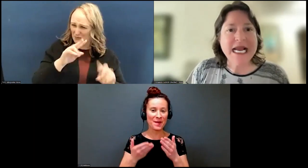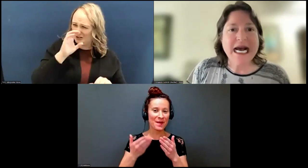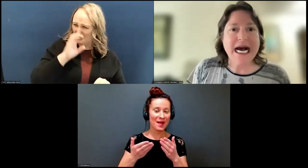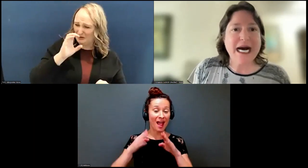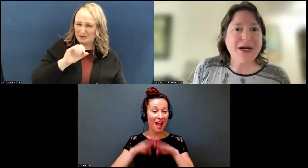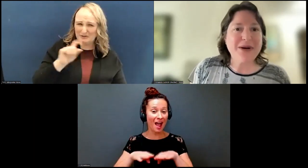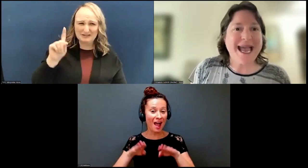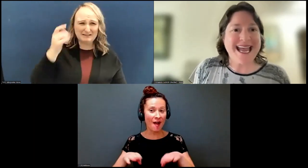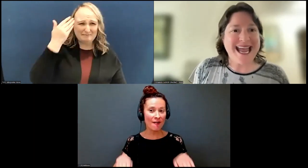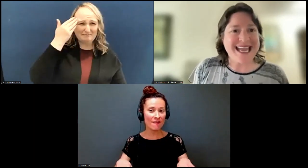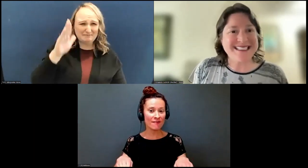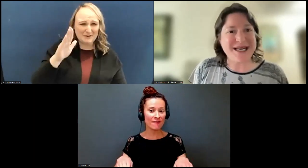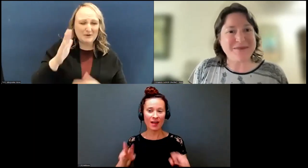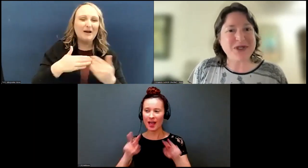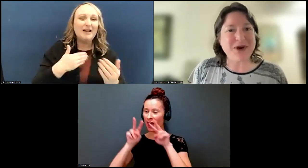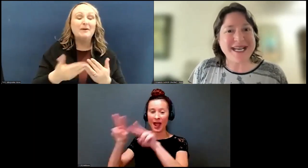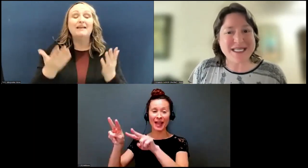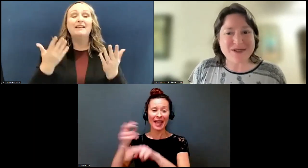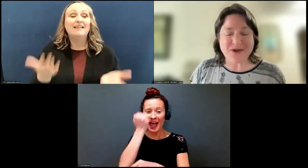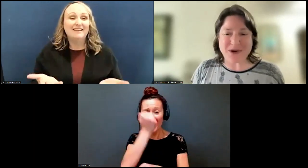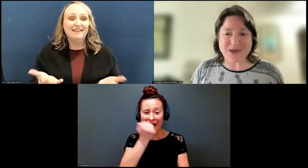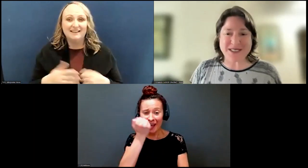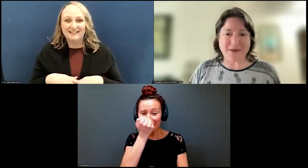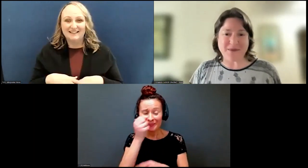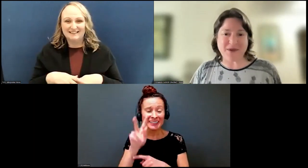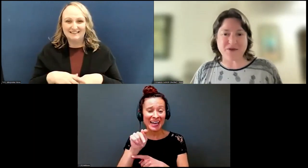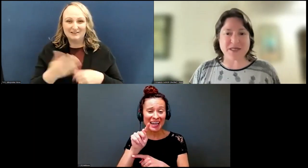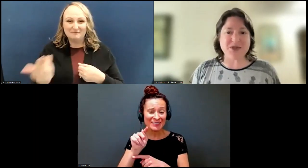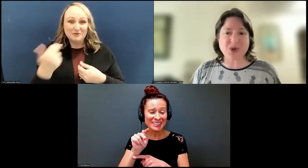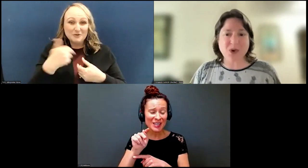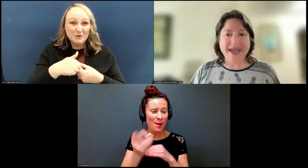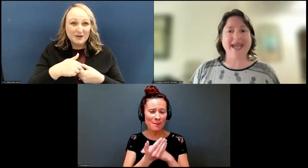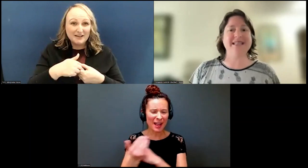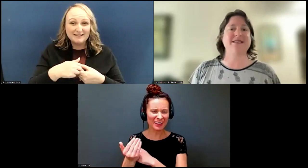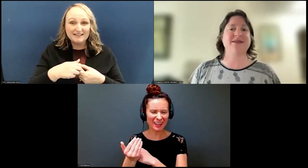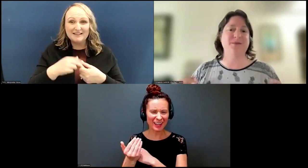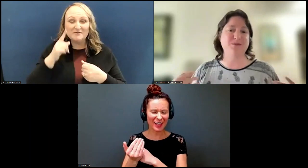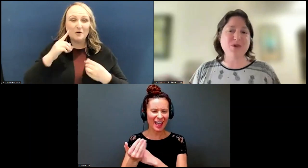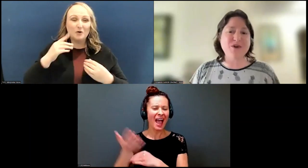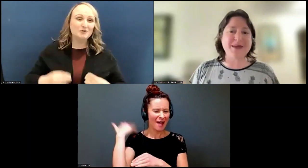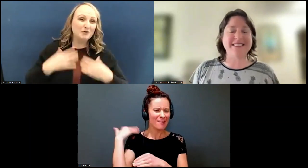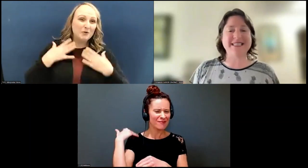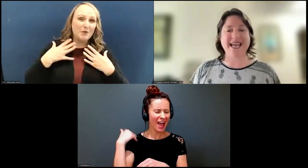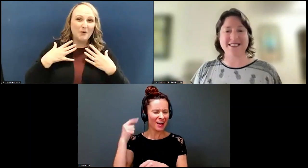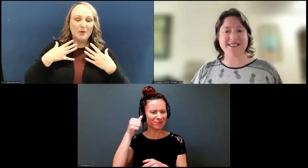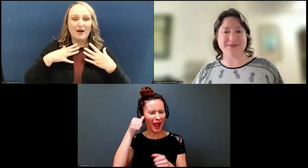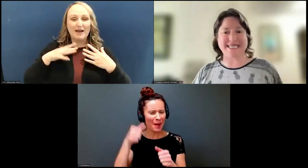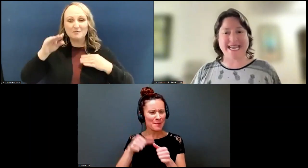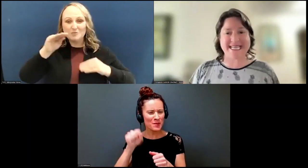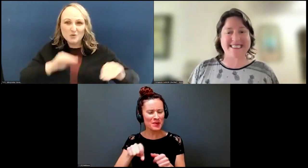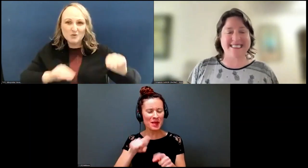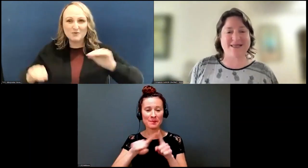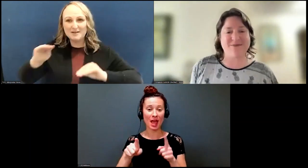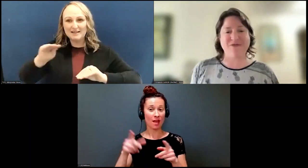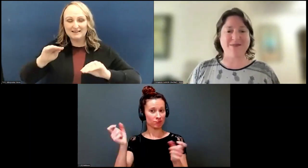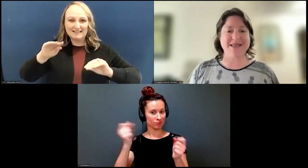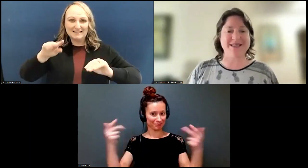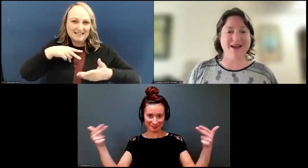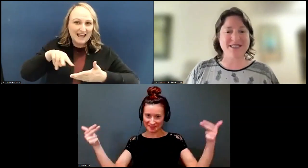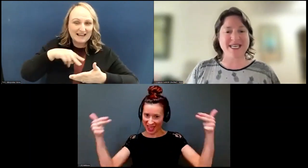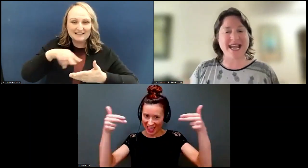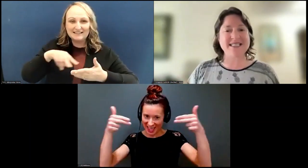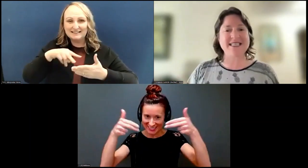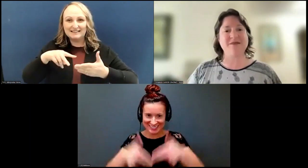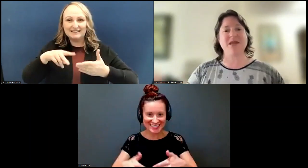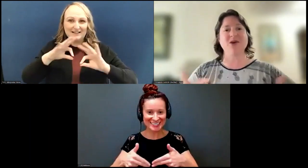anymore. And joining us for some joy and some movement and some dance and some family